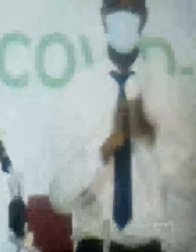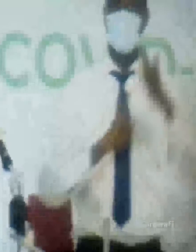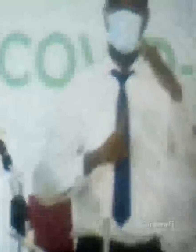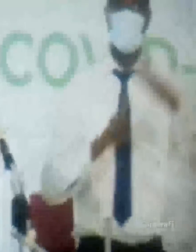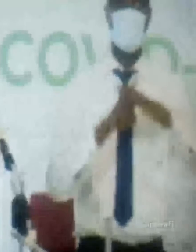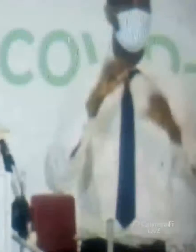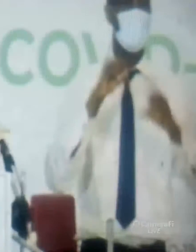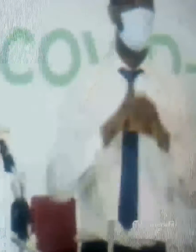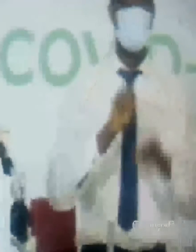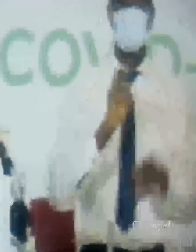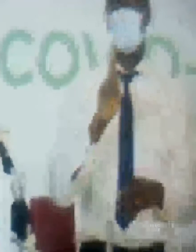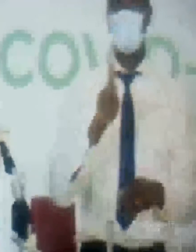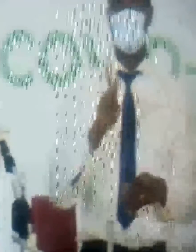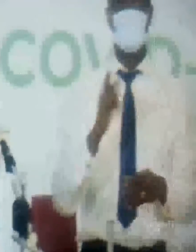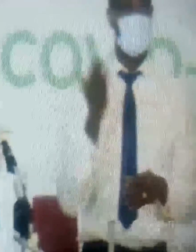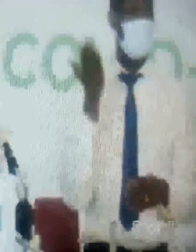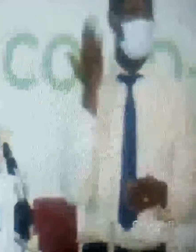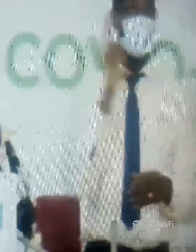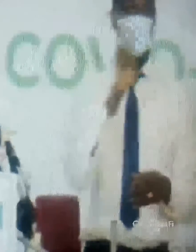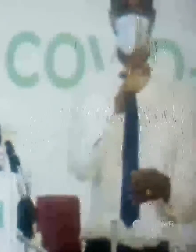In the last 24 hours,